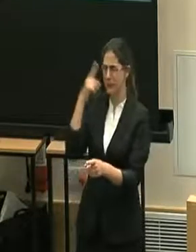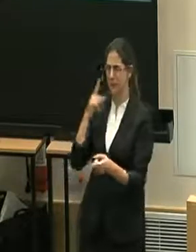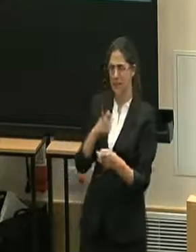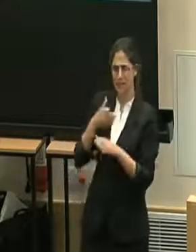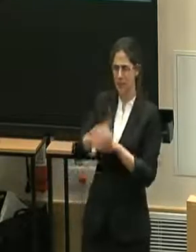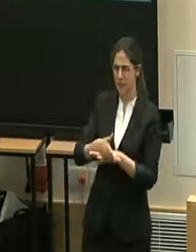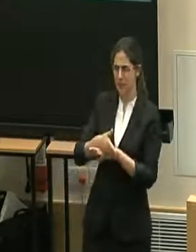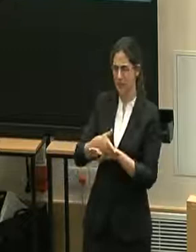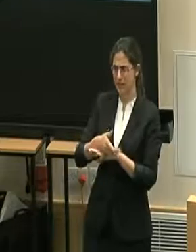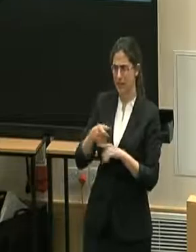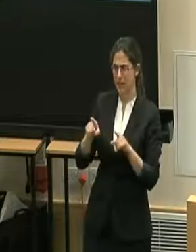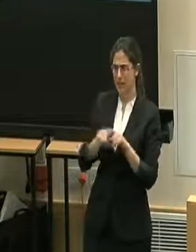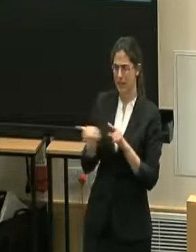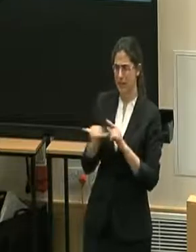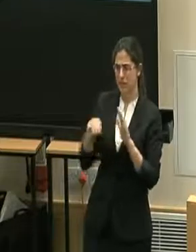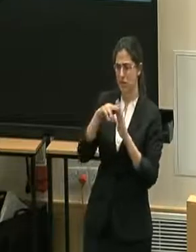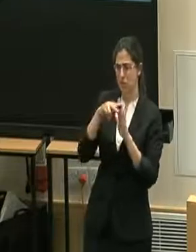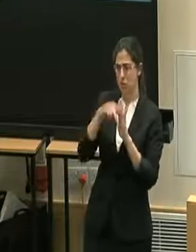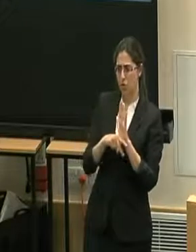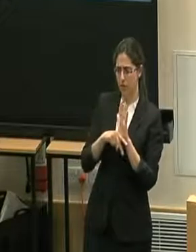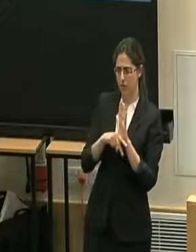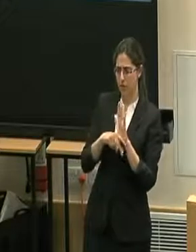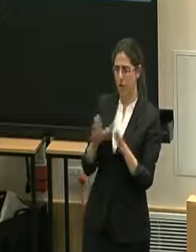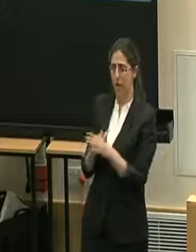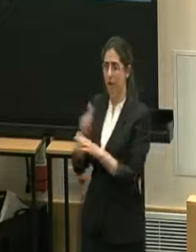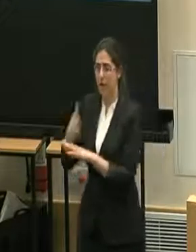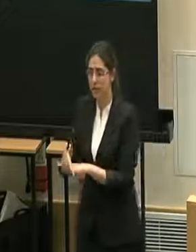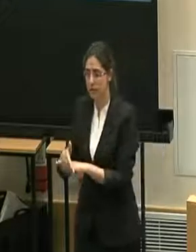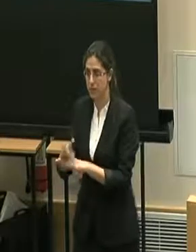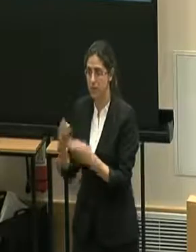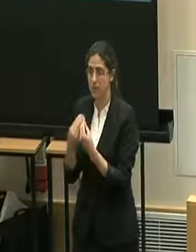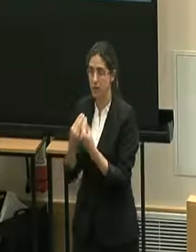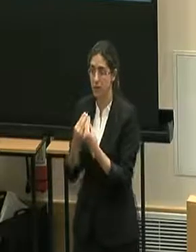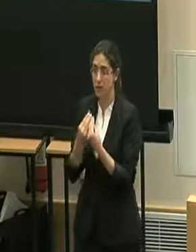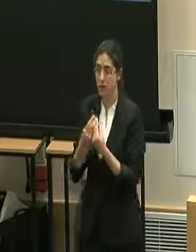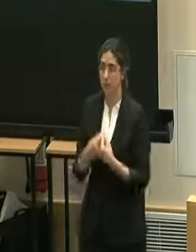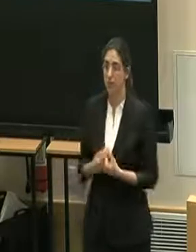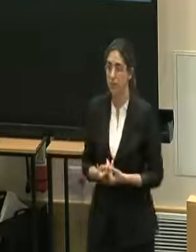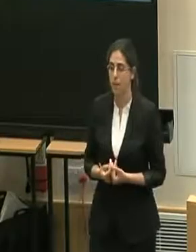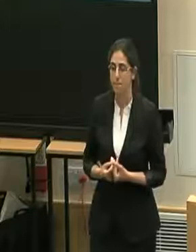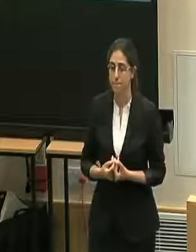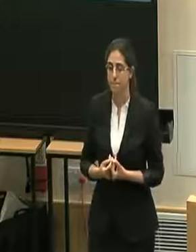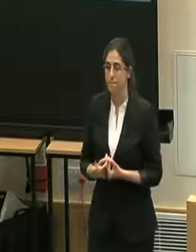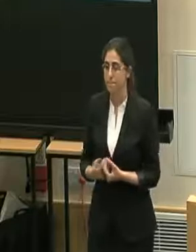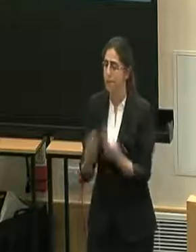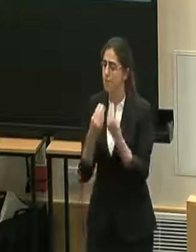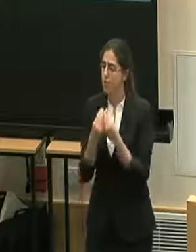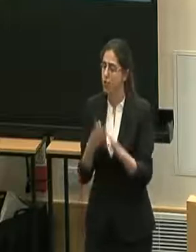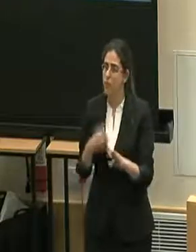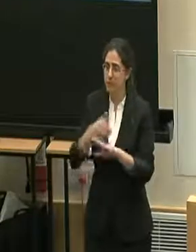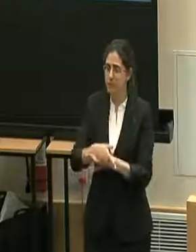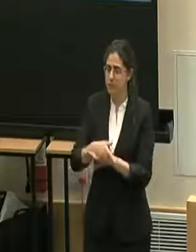is as a normative statement. Accessibility's value is completely absorbed by